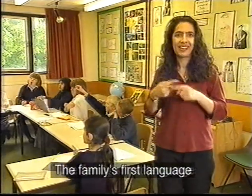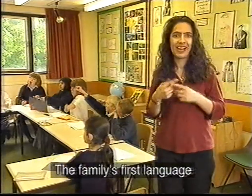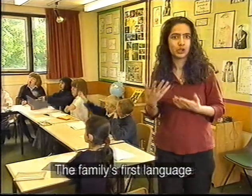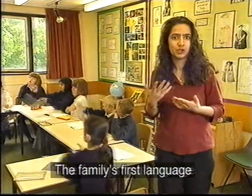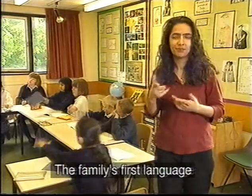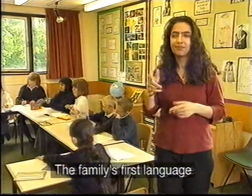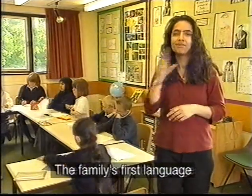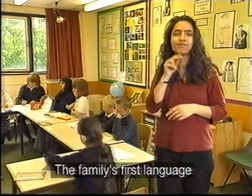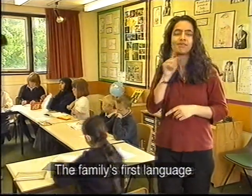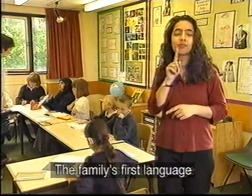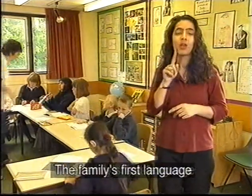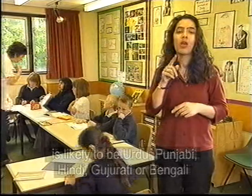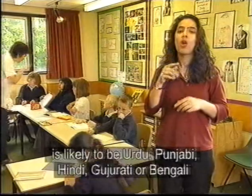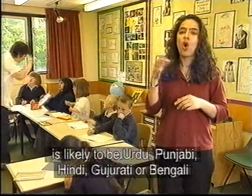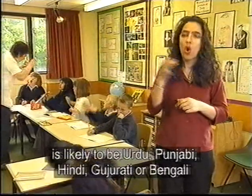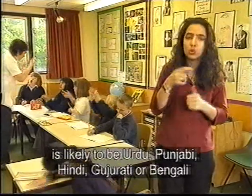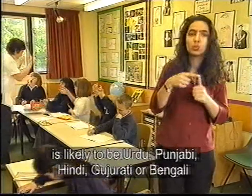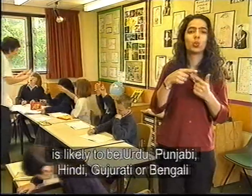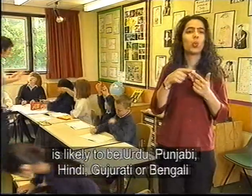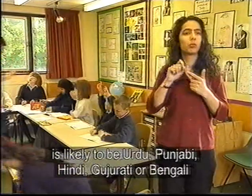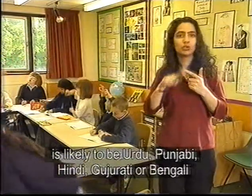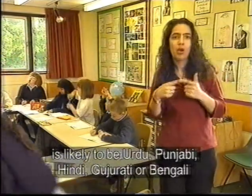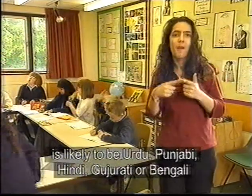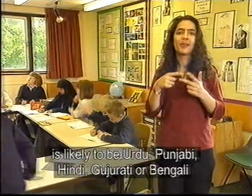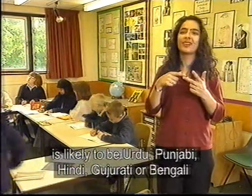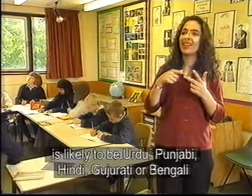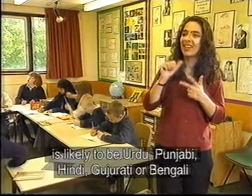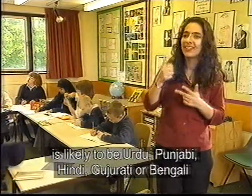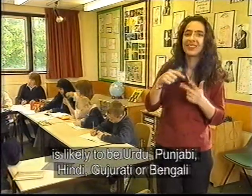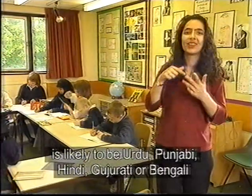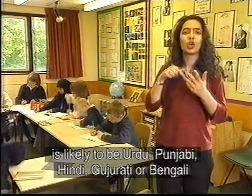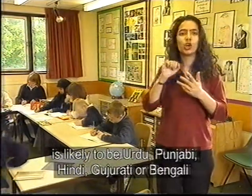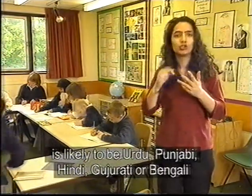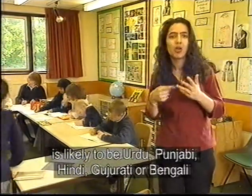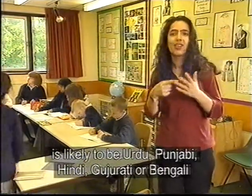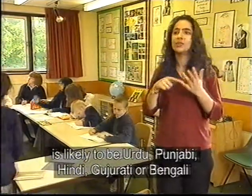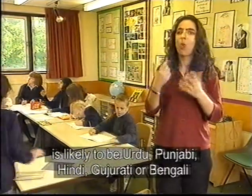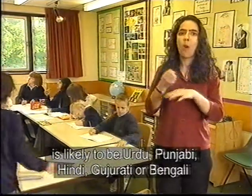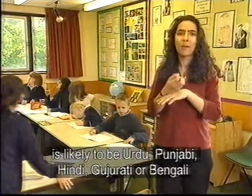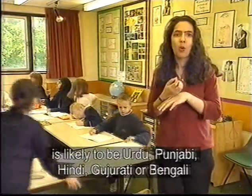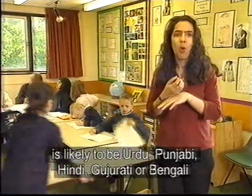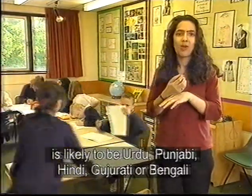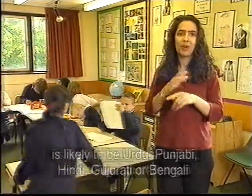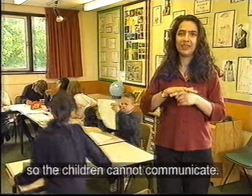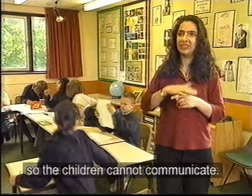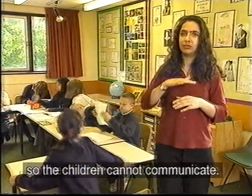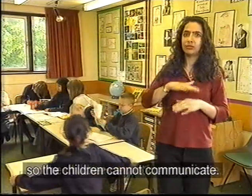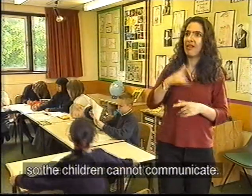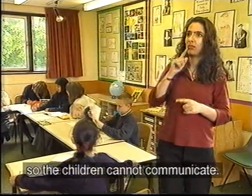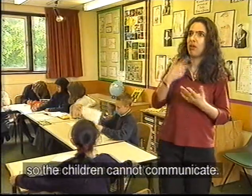be Urdu, Punjabi, Hindi, Gujarati, or Bengali, so the children